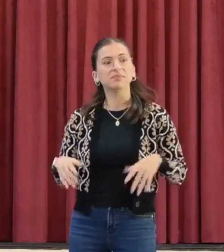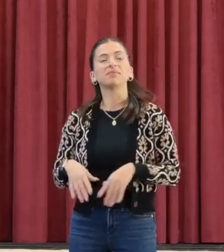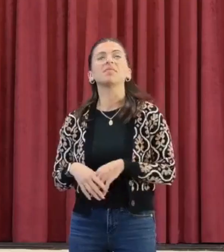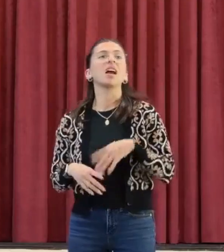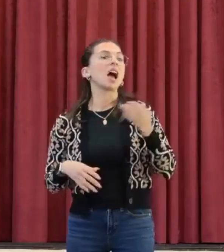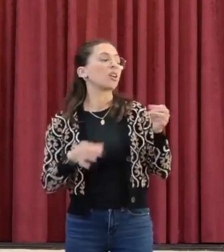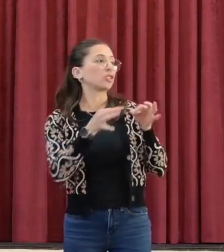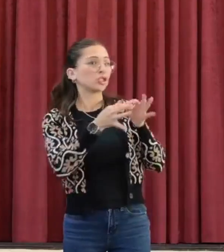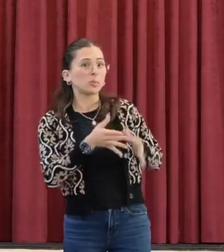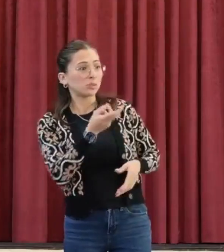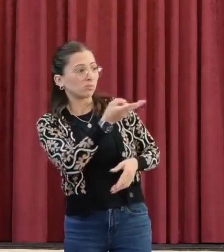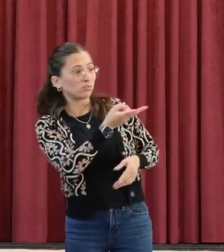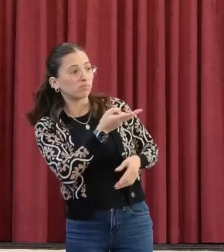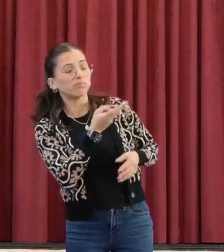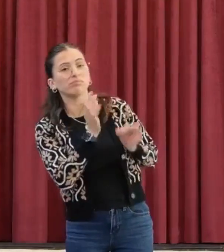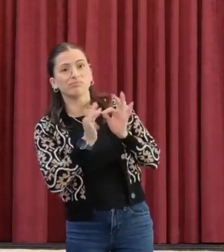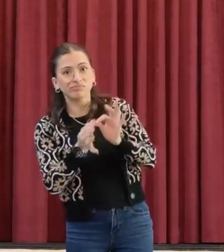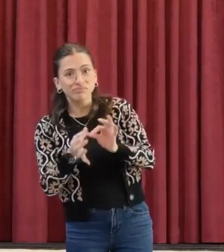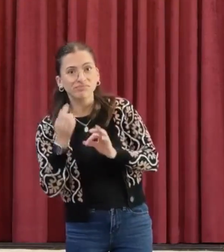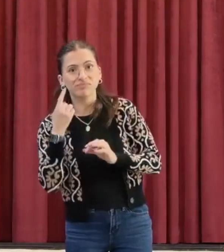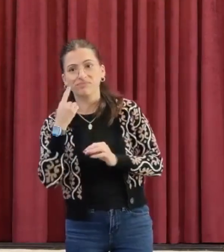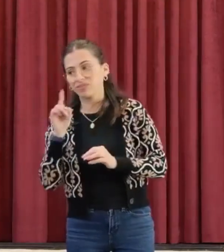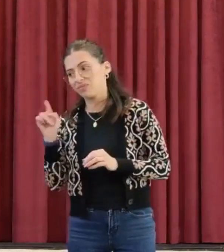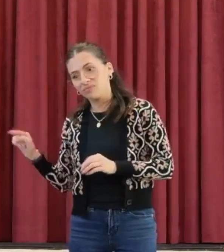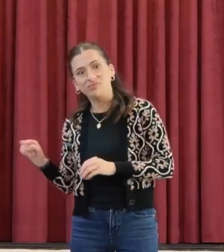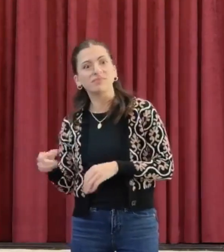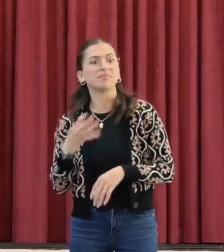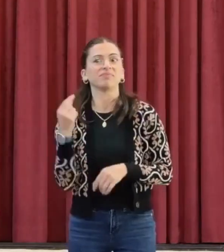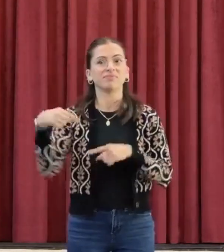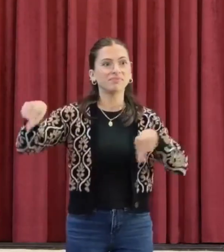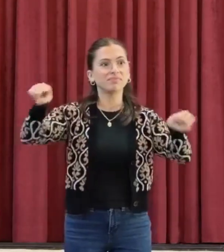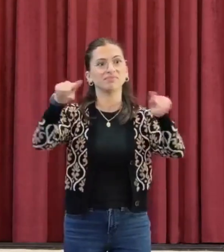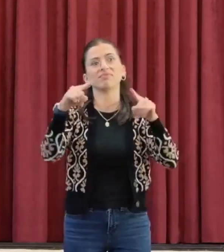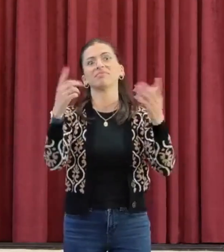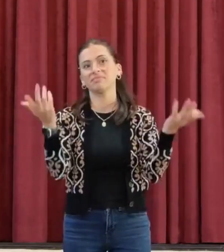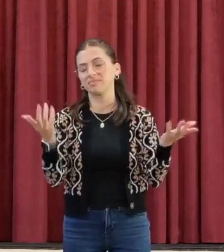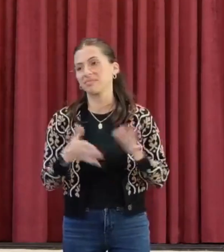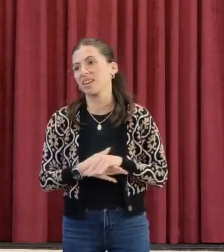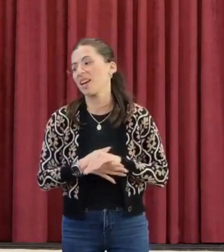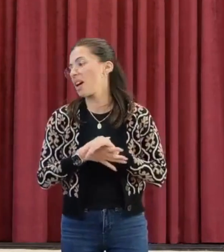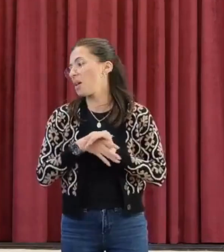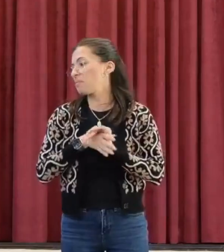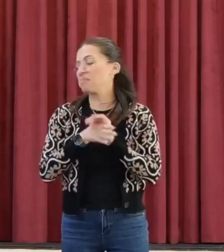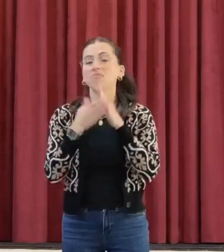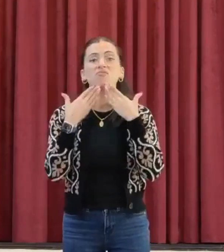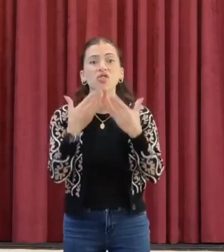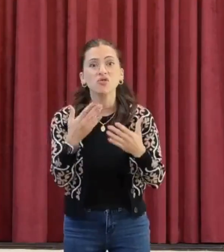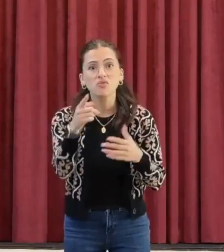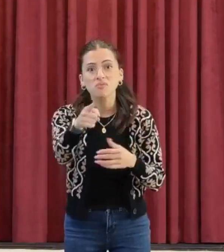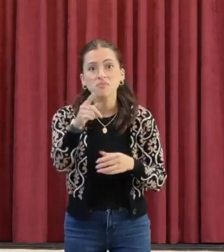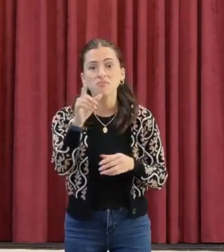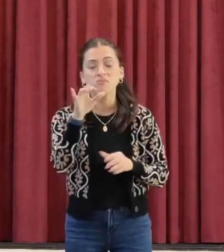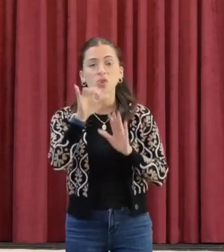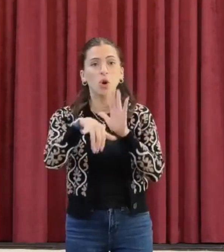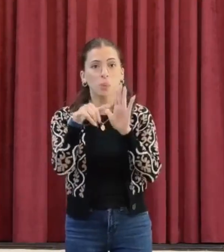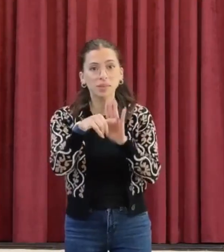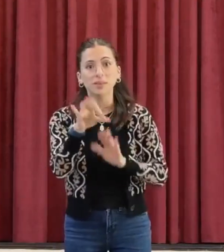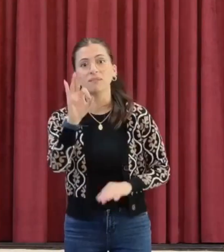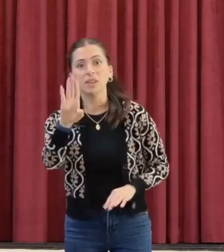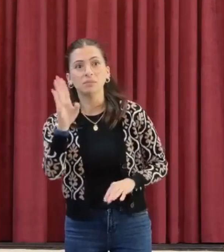and sharing your information and for your time. Thank you for the interpreters and their services. And thank you to everyone in attendance.